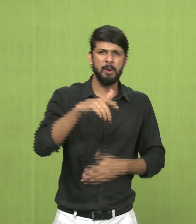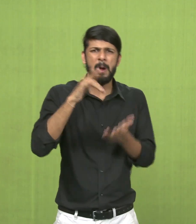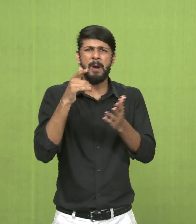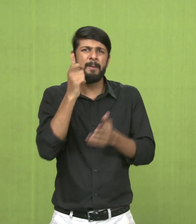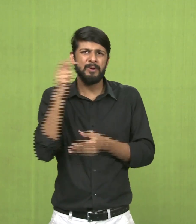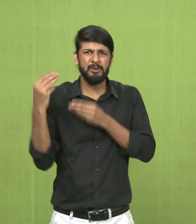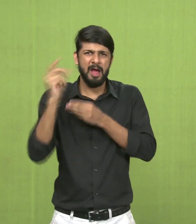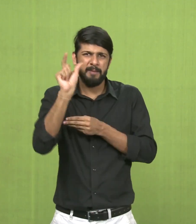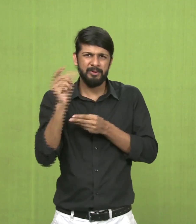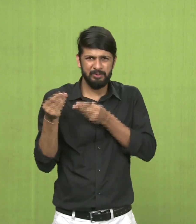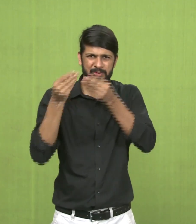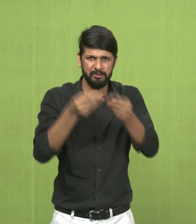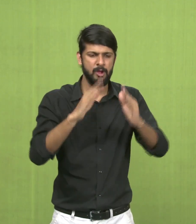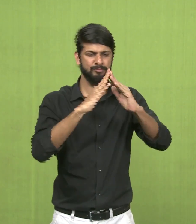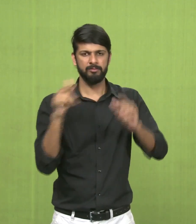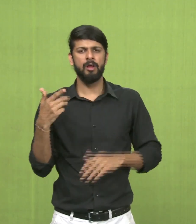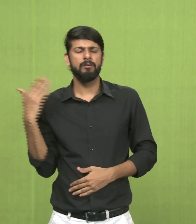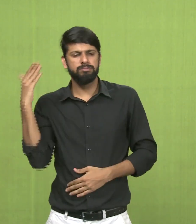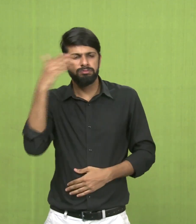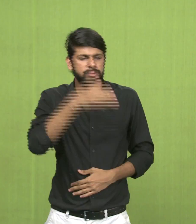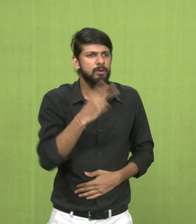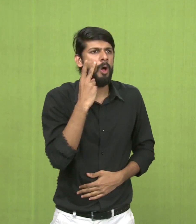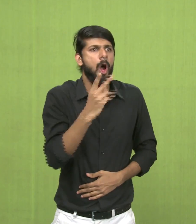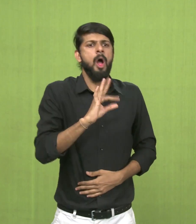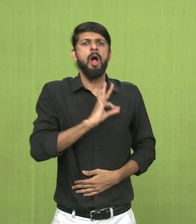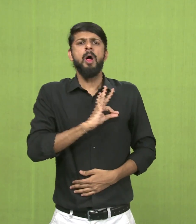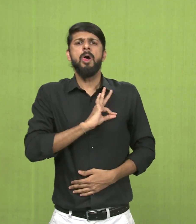and he frequently visited that farm.